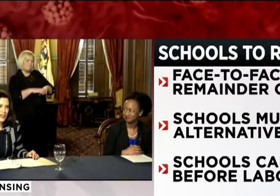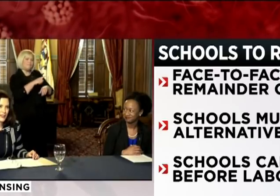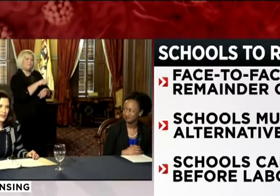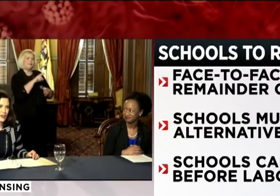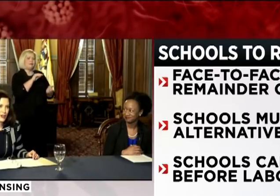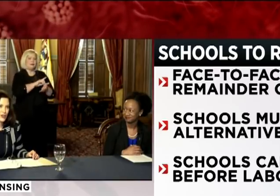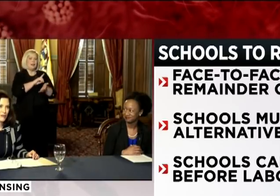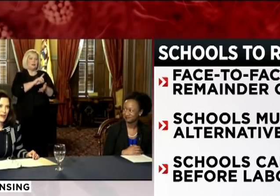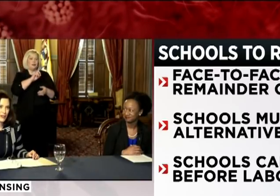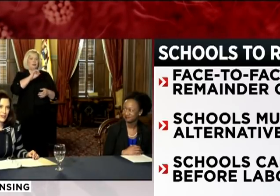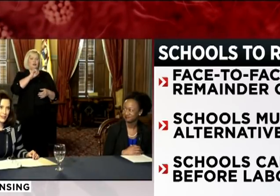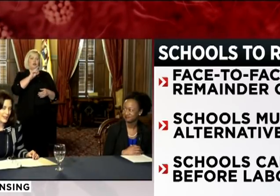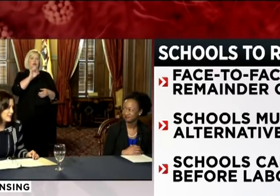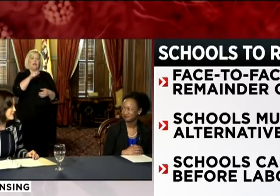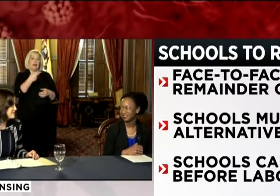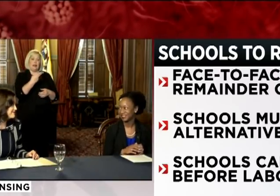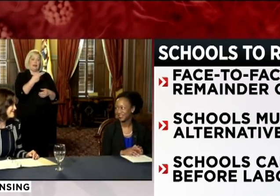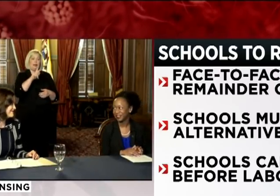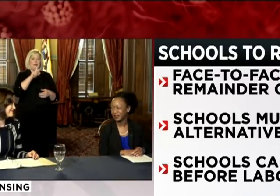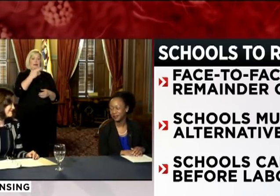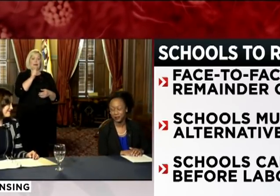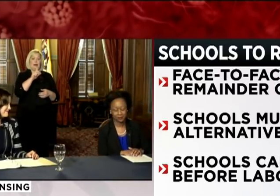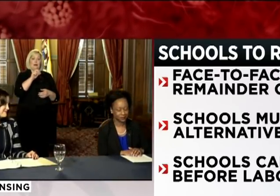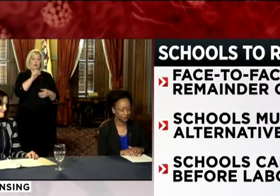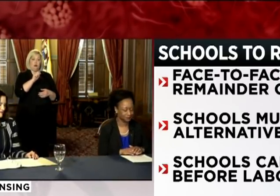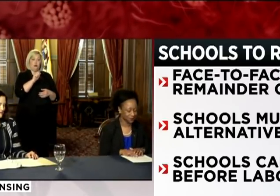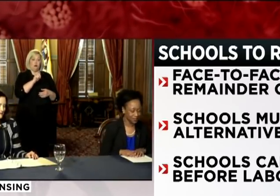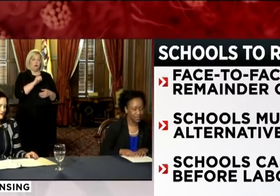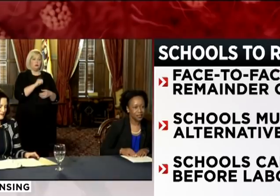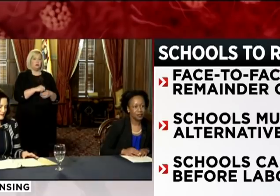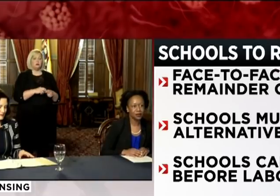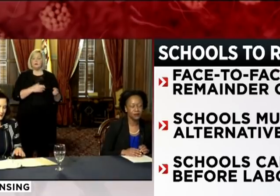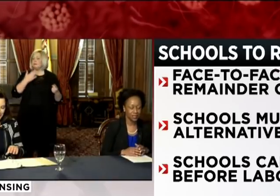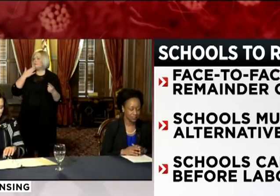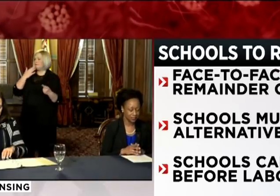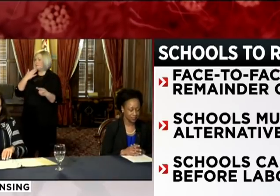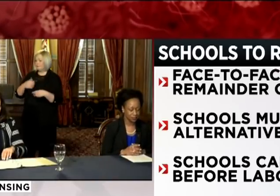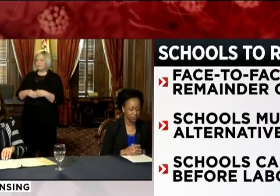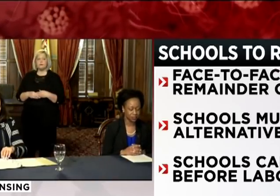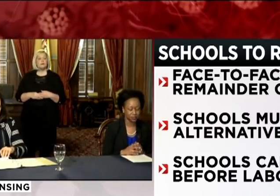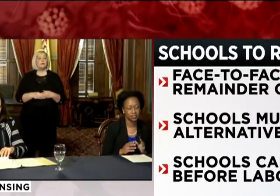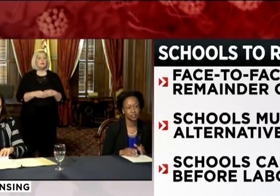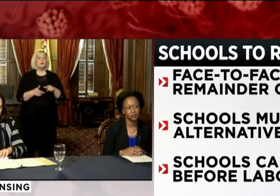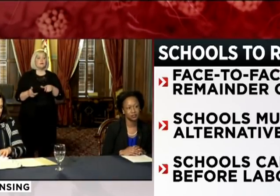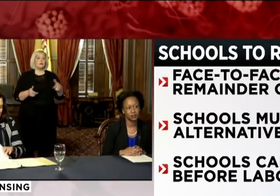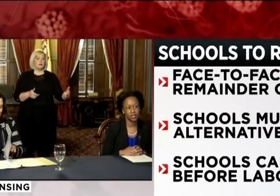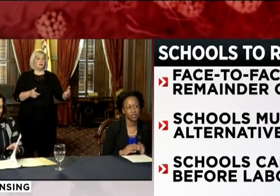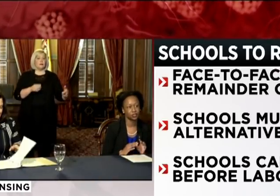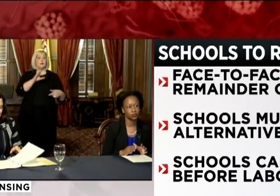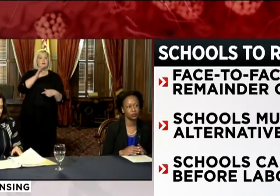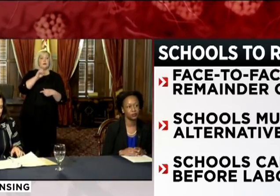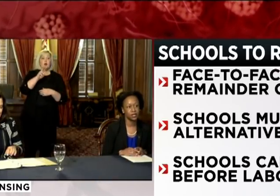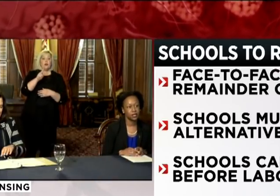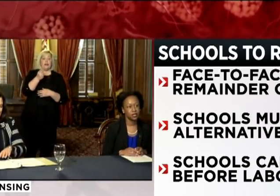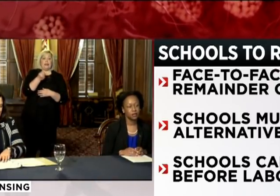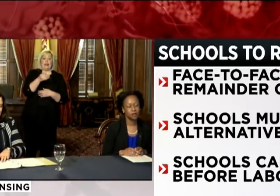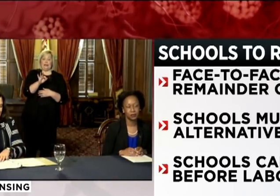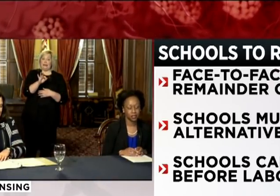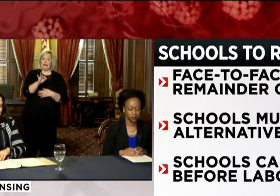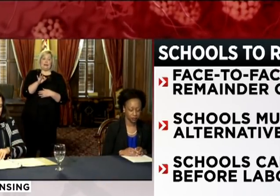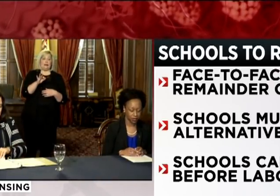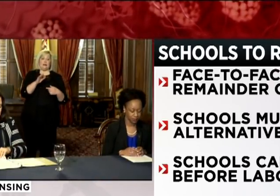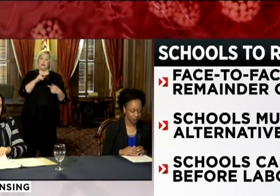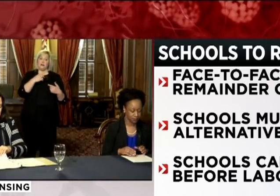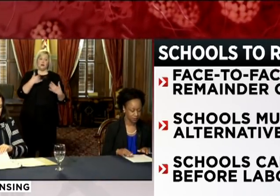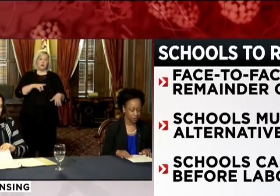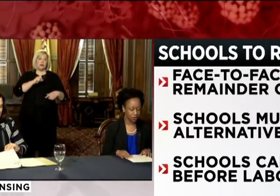Dr. Janae Caldoun, our Chief Medical Executive. Thank you, Governor Whitmer. COVID-19 in Michigan continues to be a true